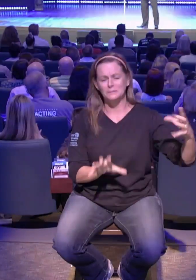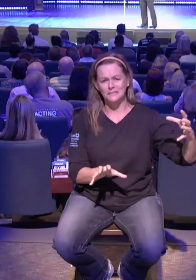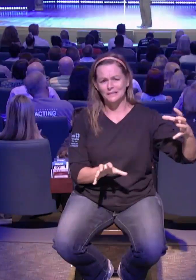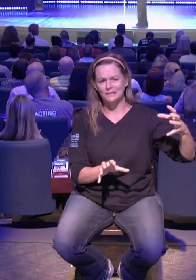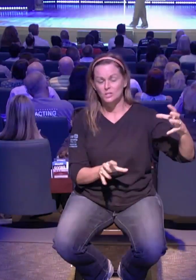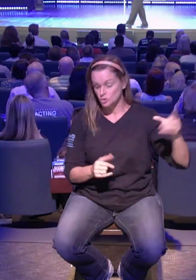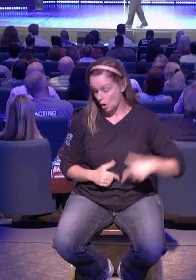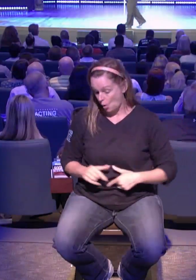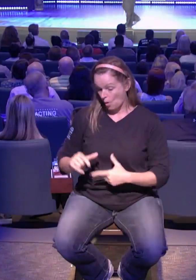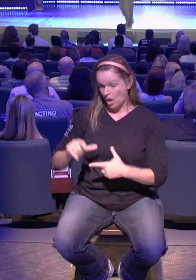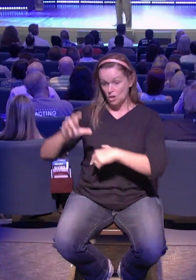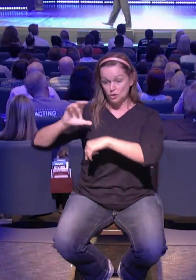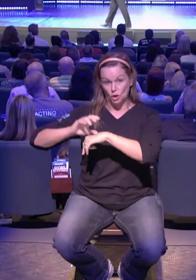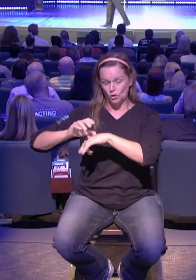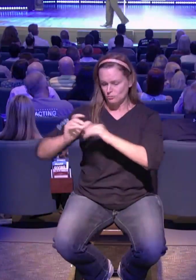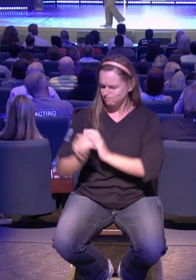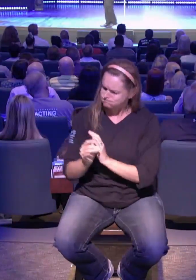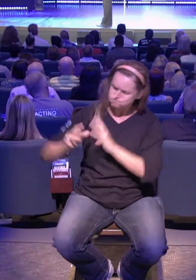great secrets